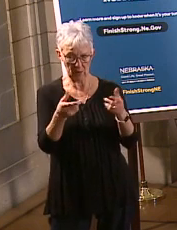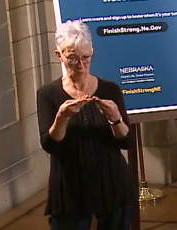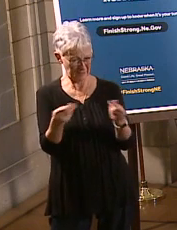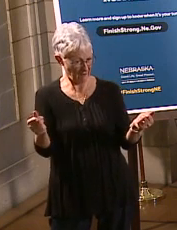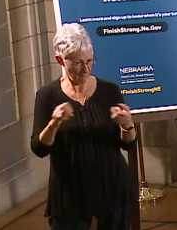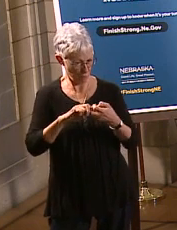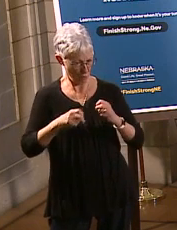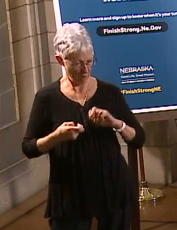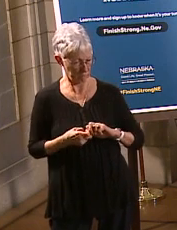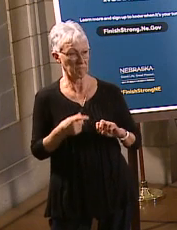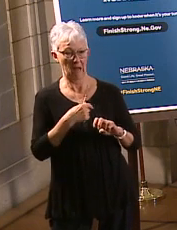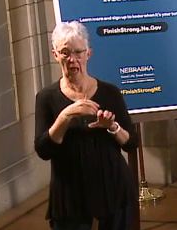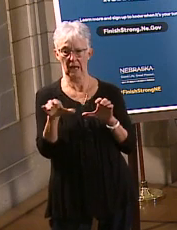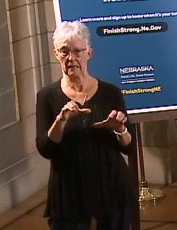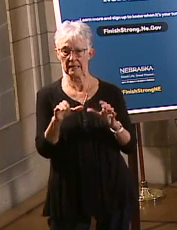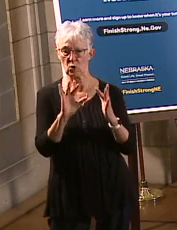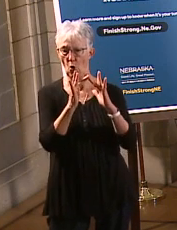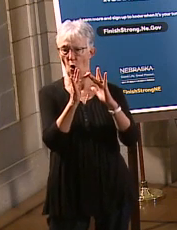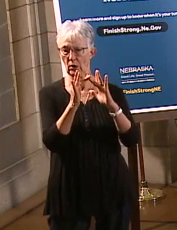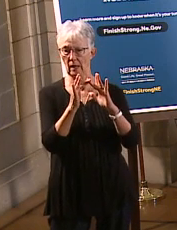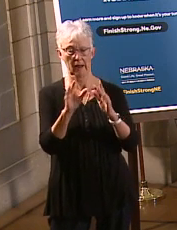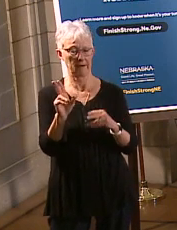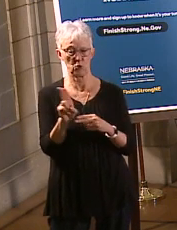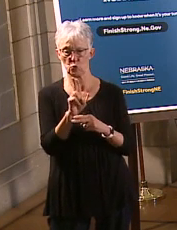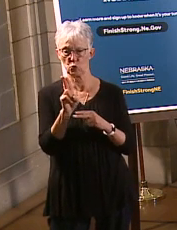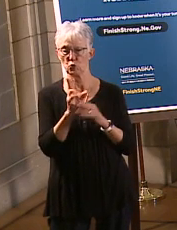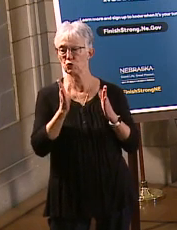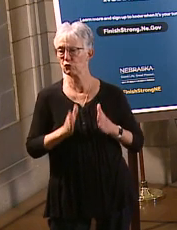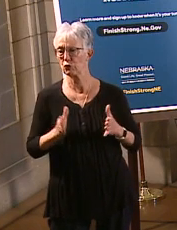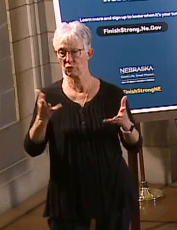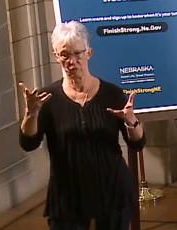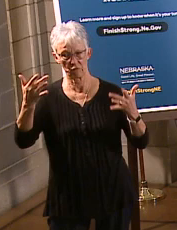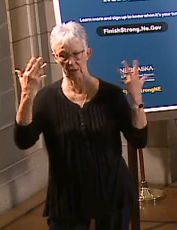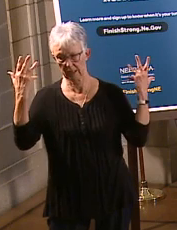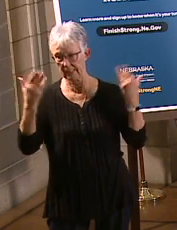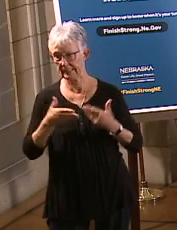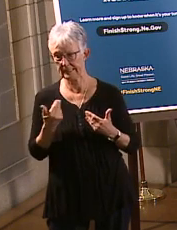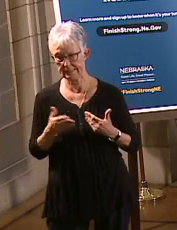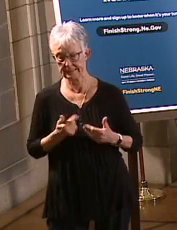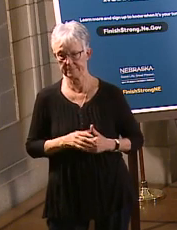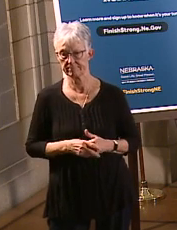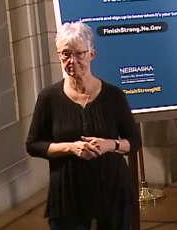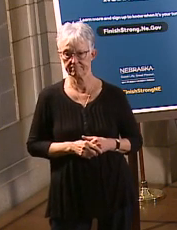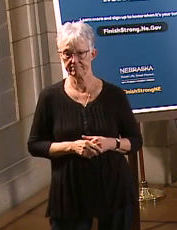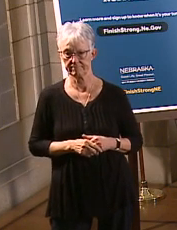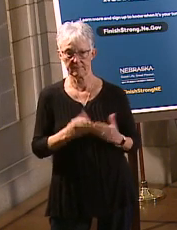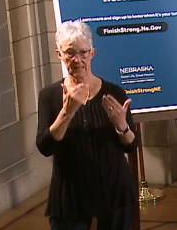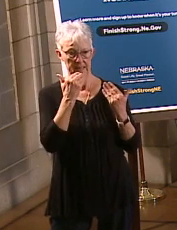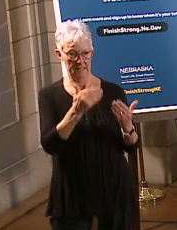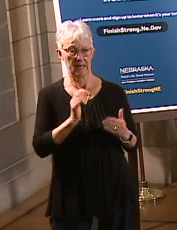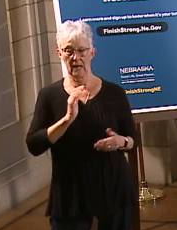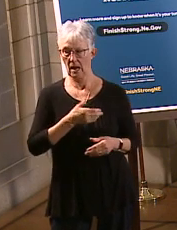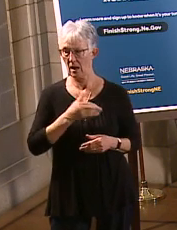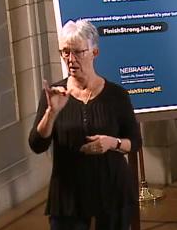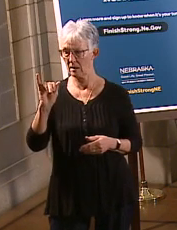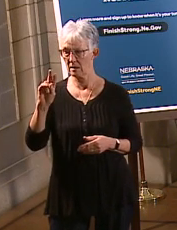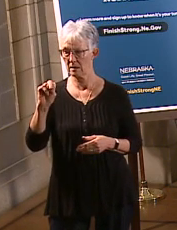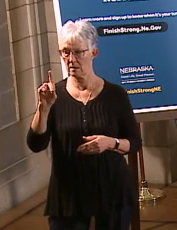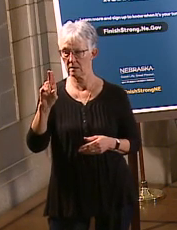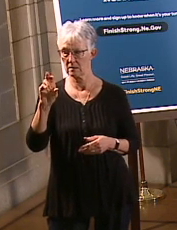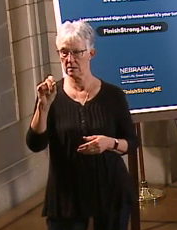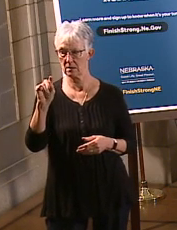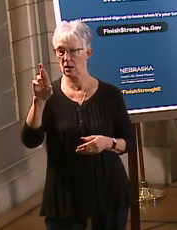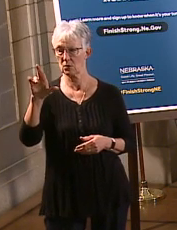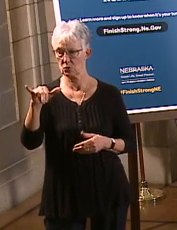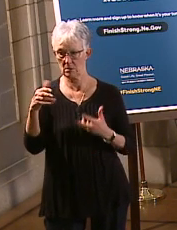for them. The process is easy and user-friendly. I would like to thank our industry partners for being here today and for those who helped develop and